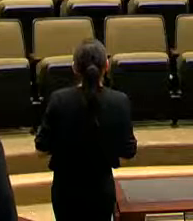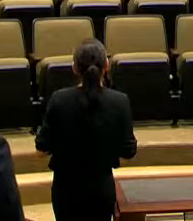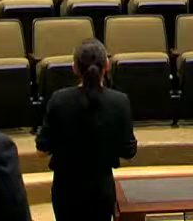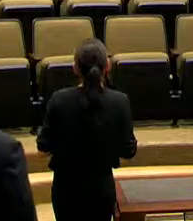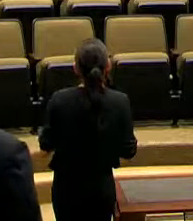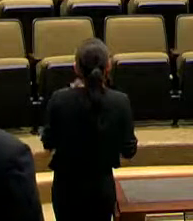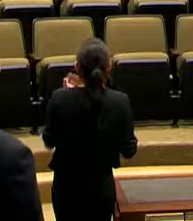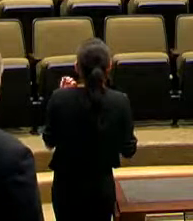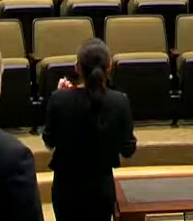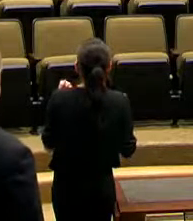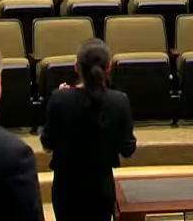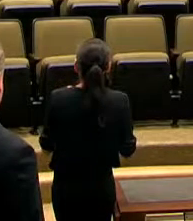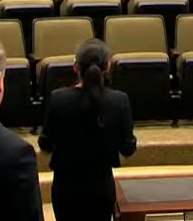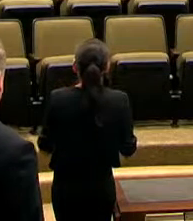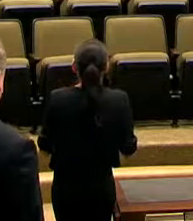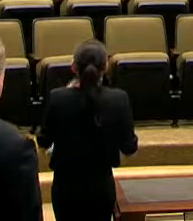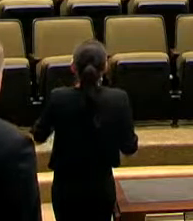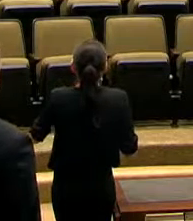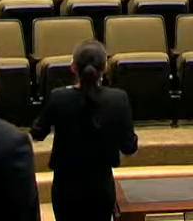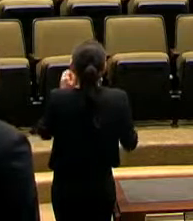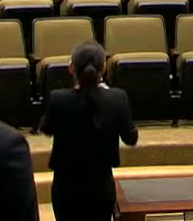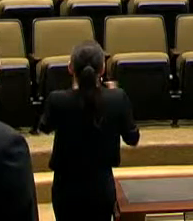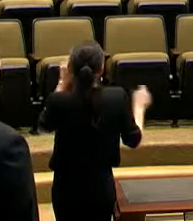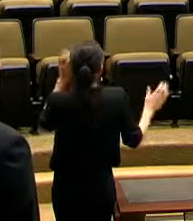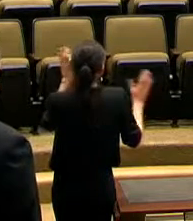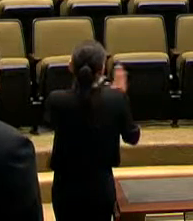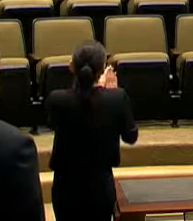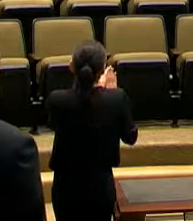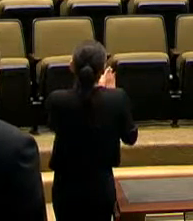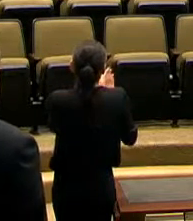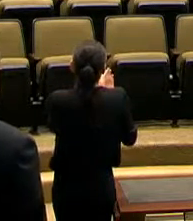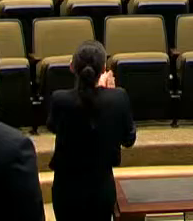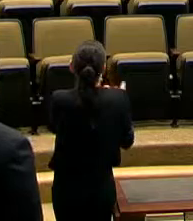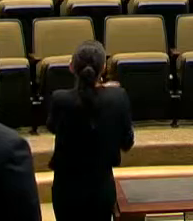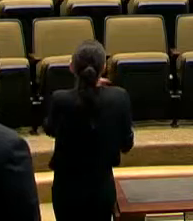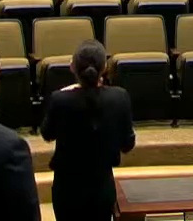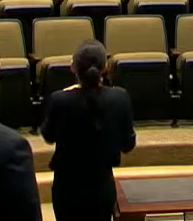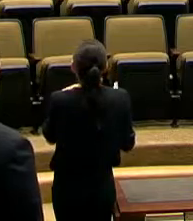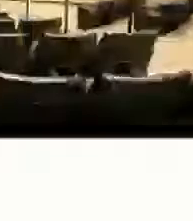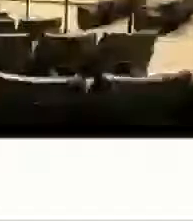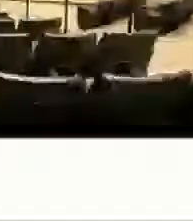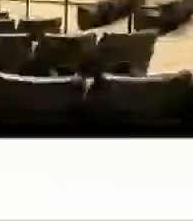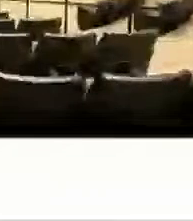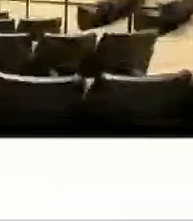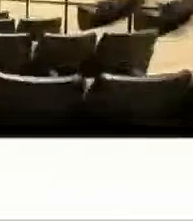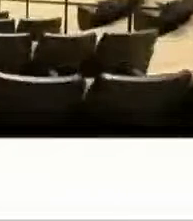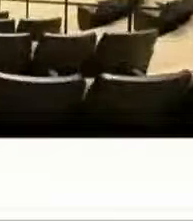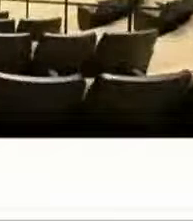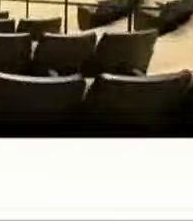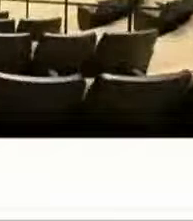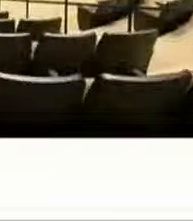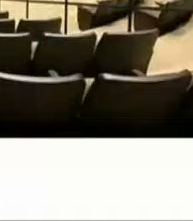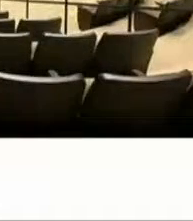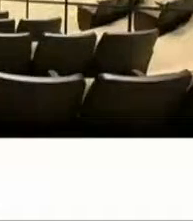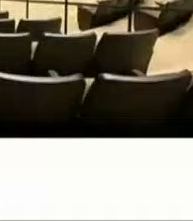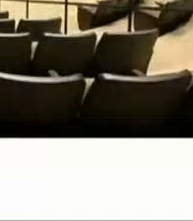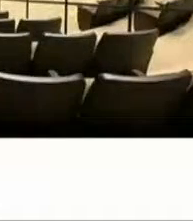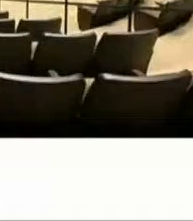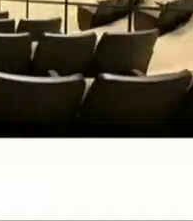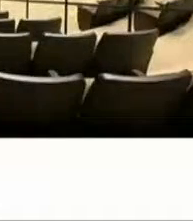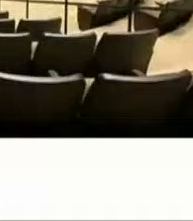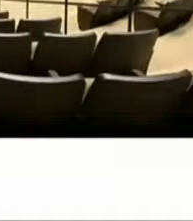So this is just an image of the council chambers that exist today, and then a matching image